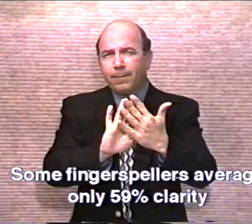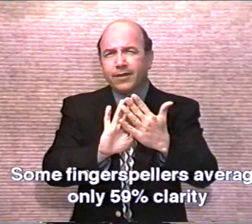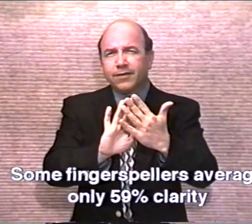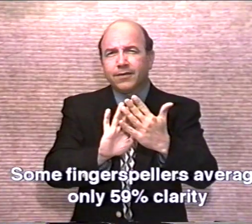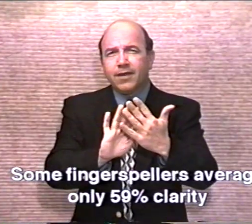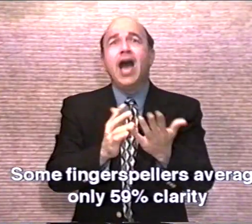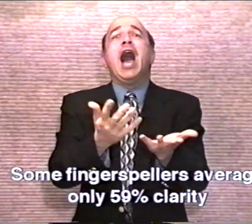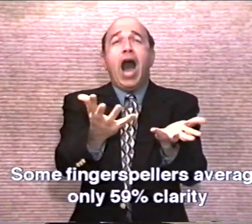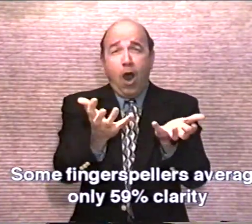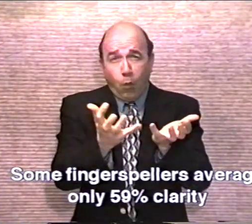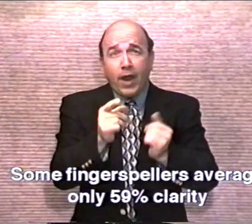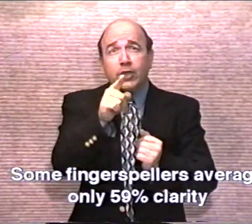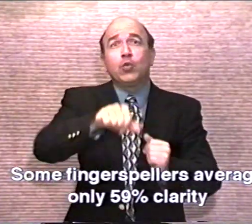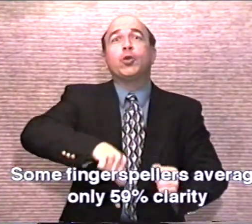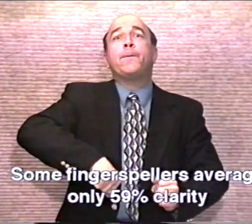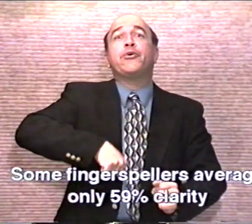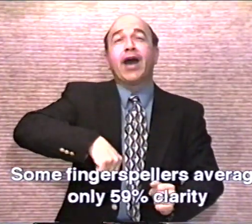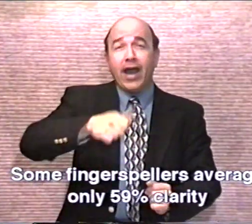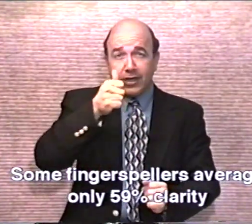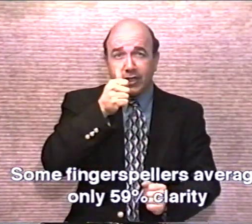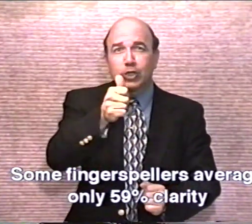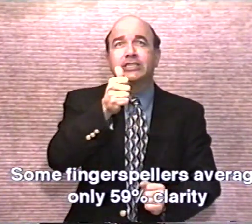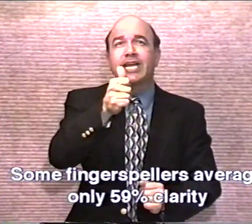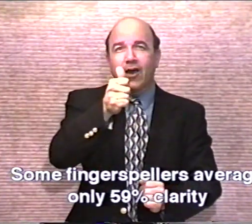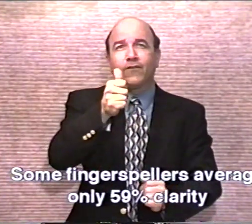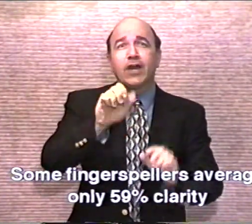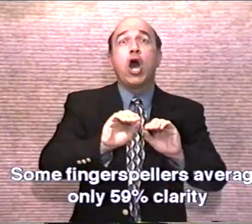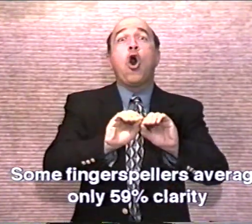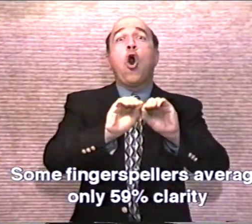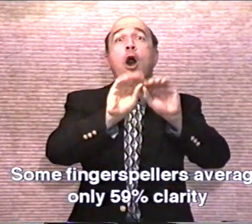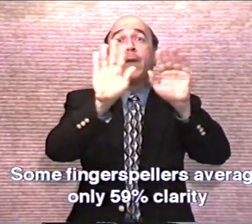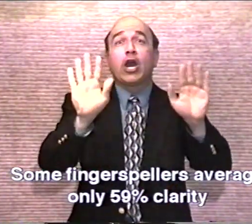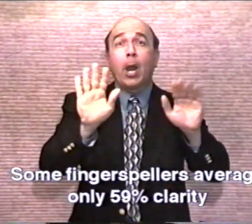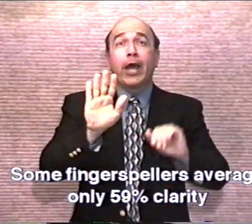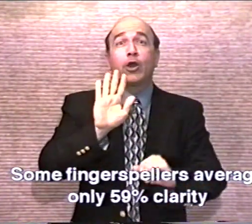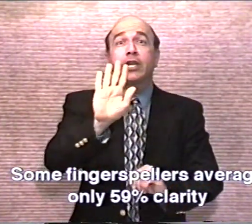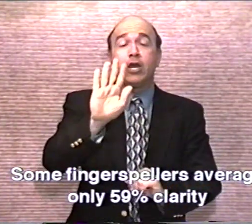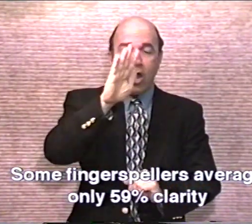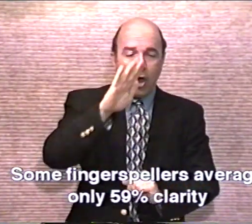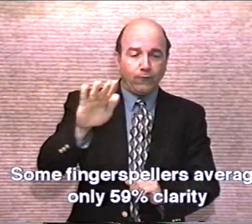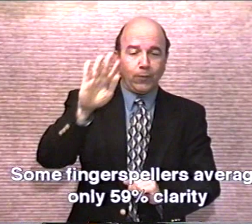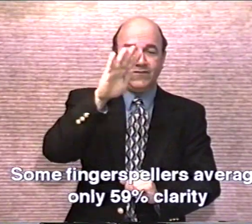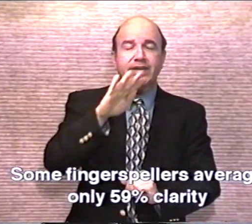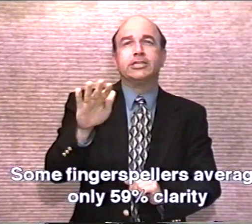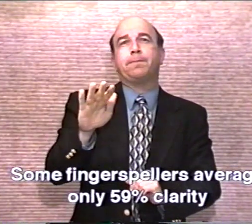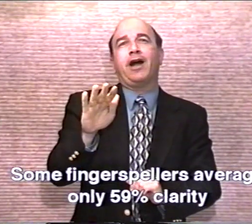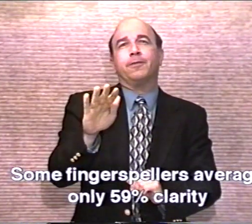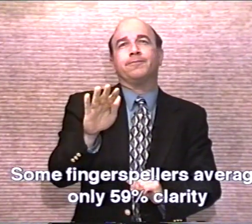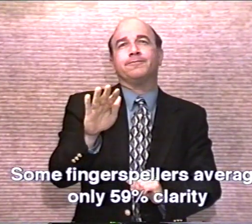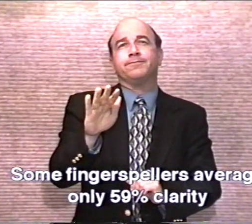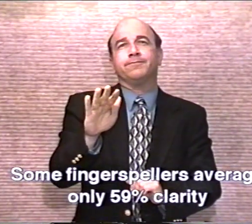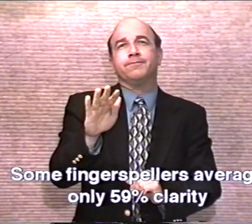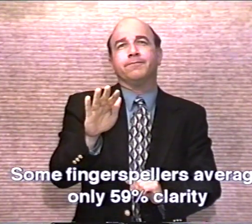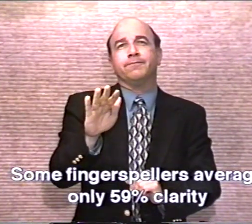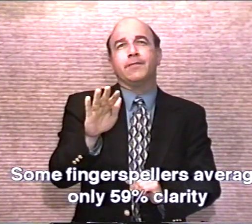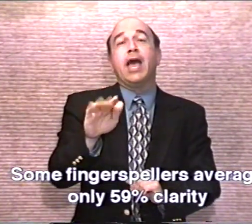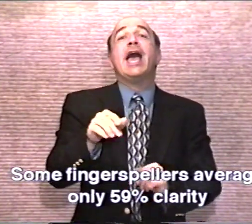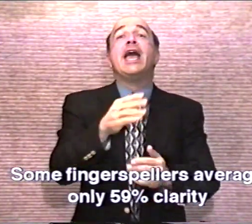sloppy? I want you to pride yourself on the clarity of your finger spelling. It